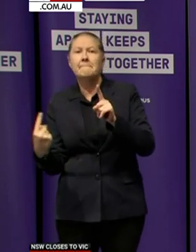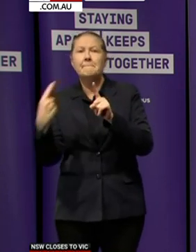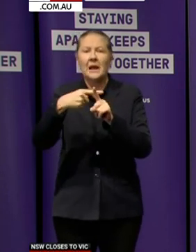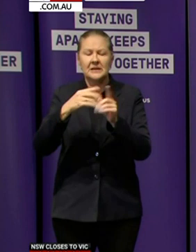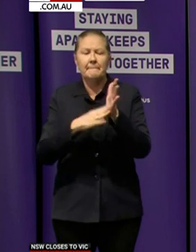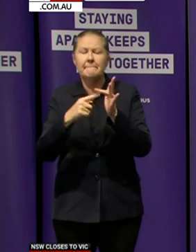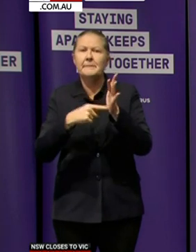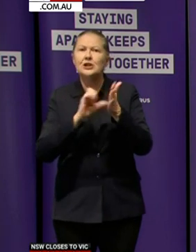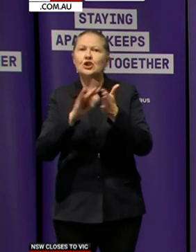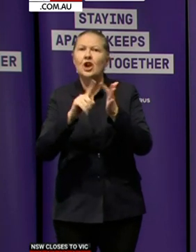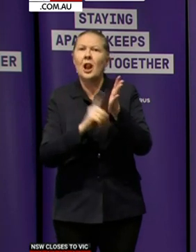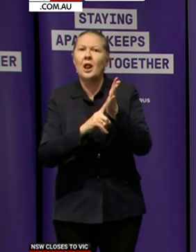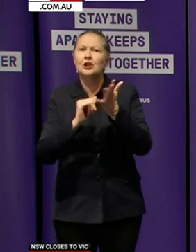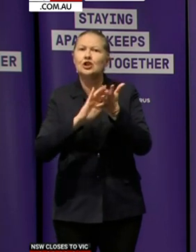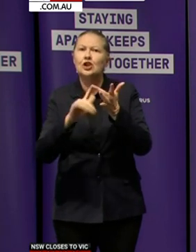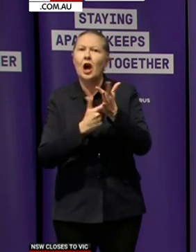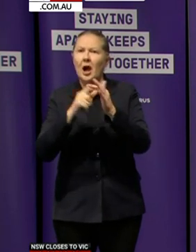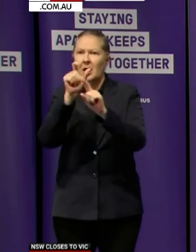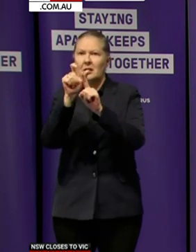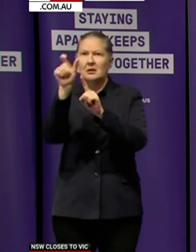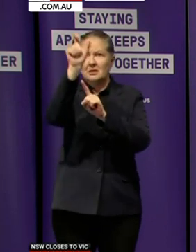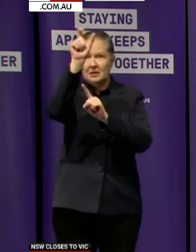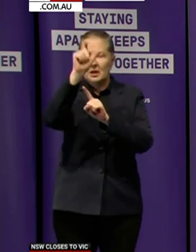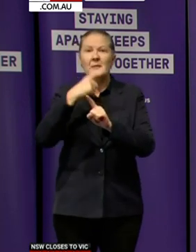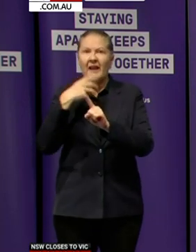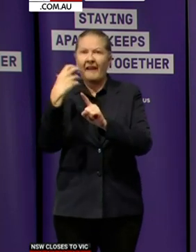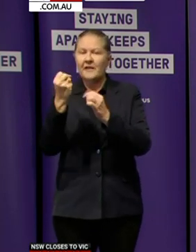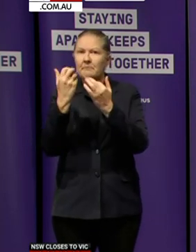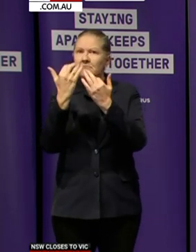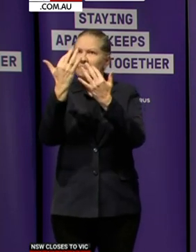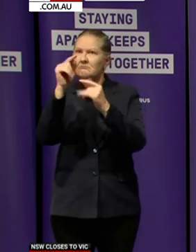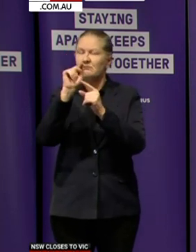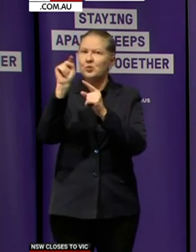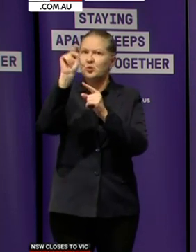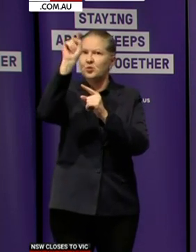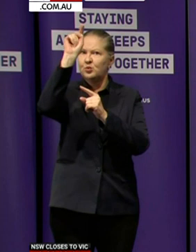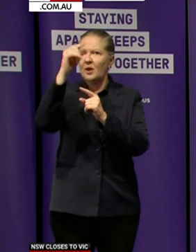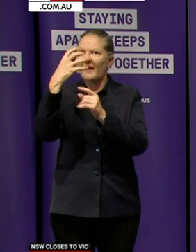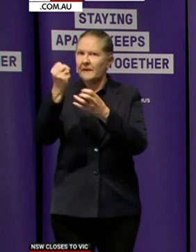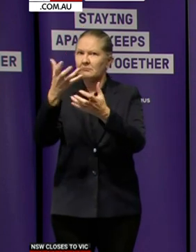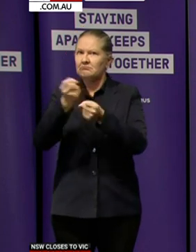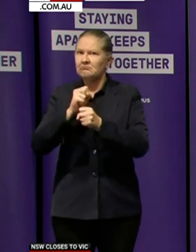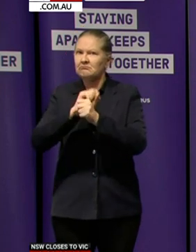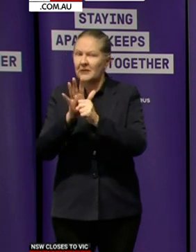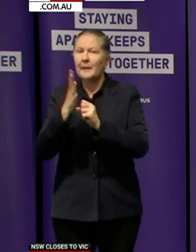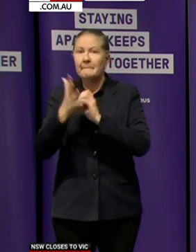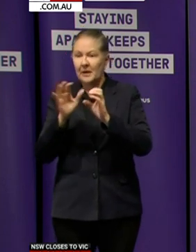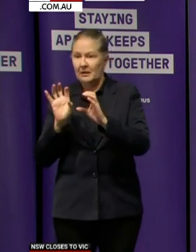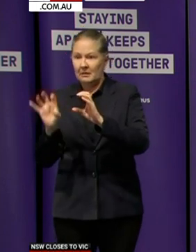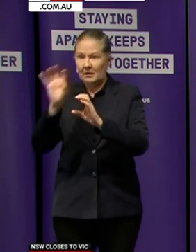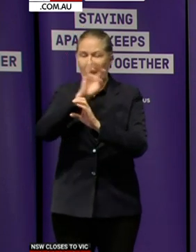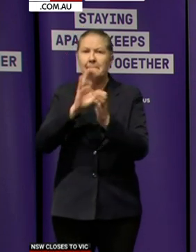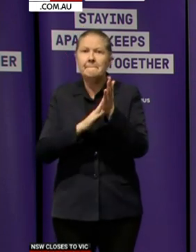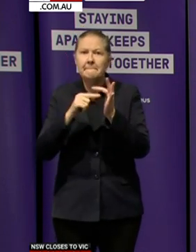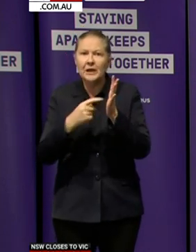Victoria, there are an unsustainably high number of positive cases in Mitchell Shire. So all of those metropolitan local government